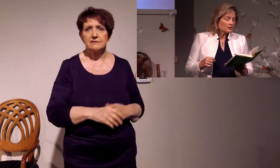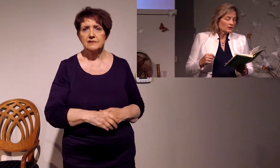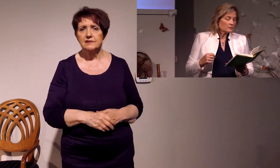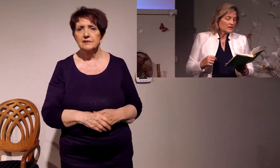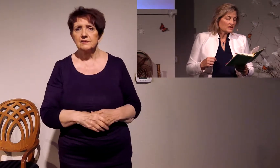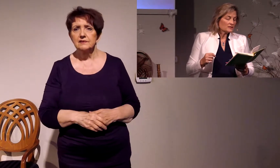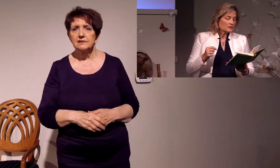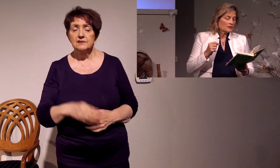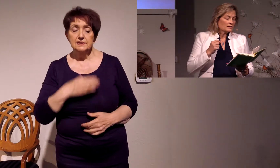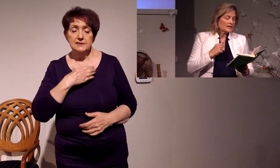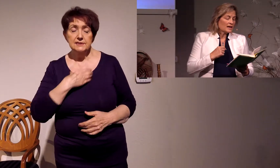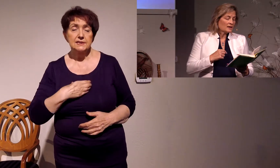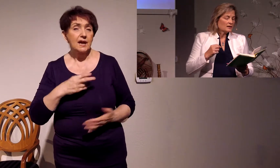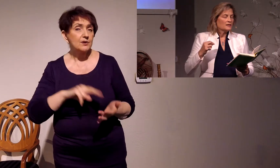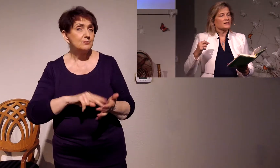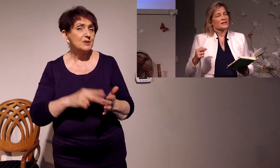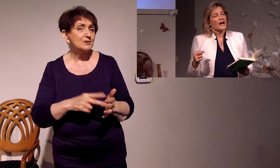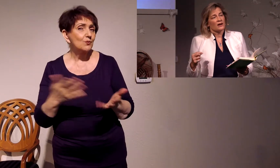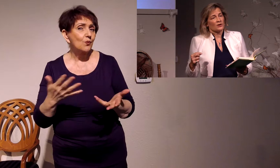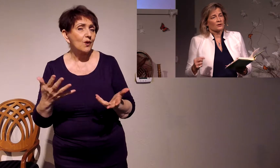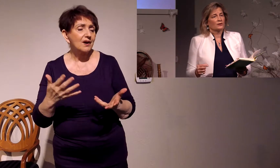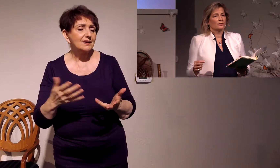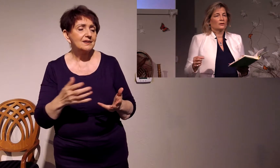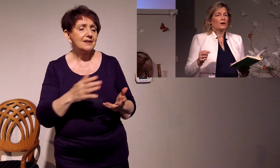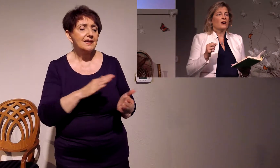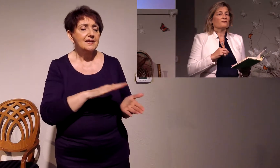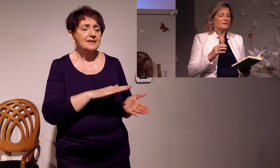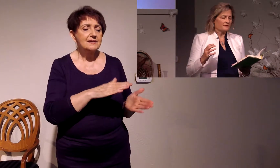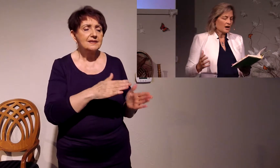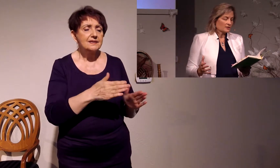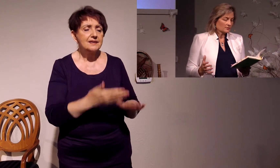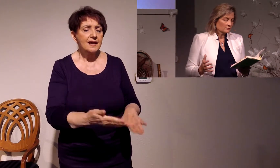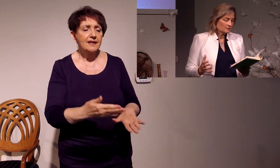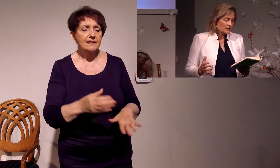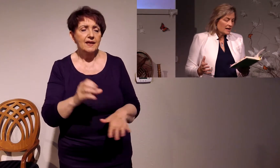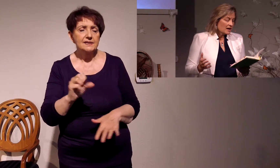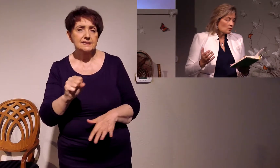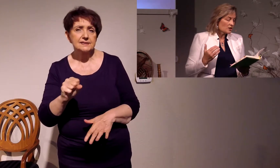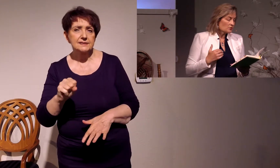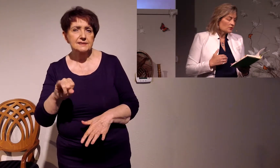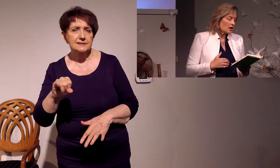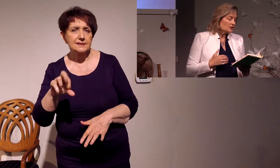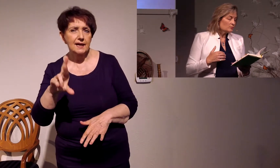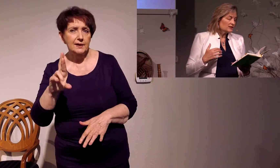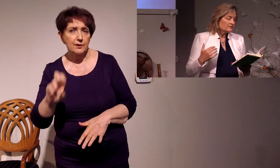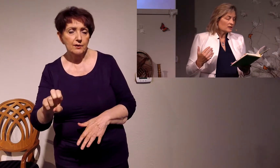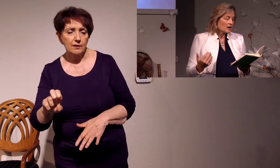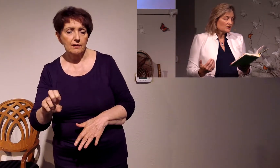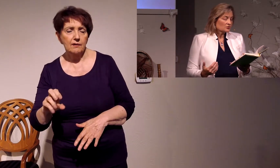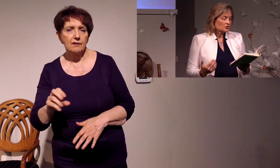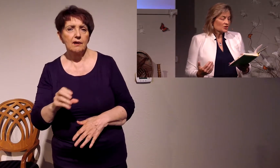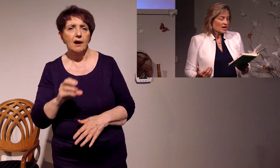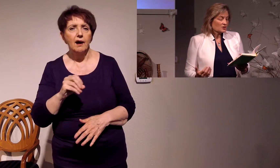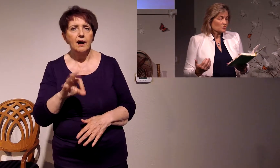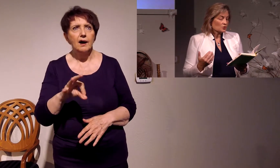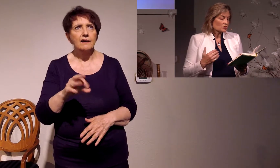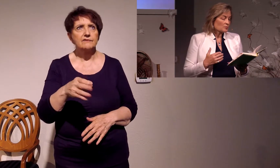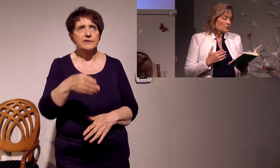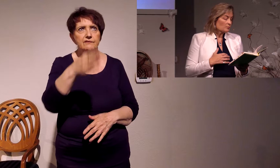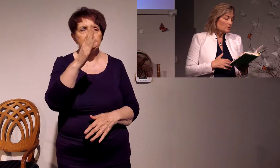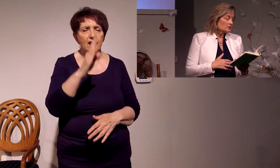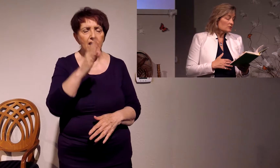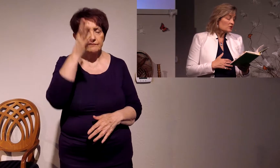Desire literally means desire, of the Father. And whether or not you believe in God, your desires